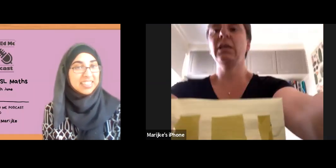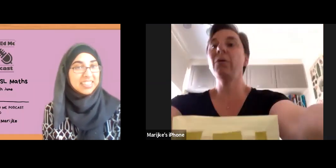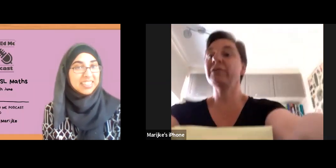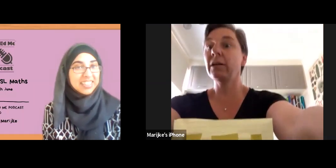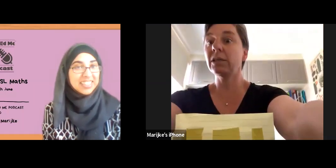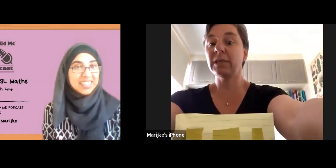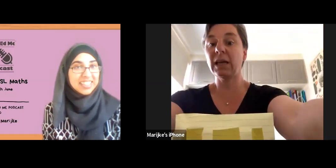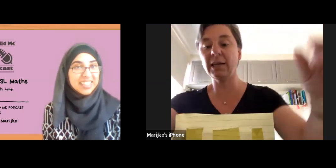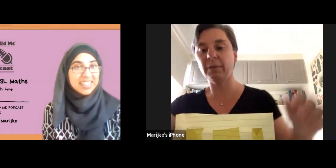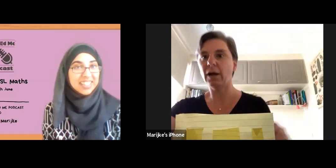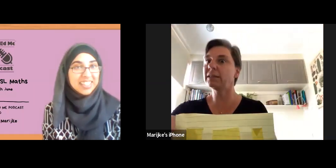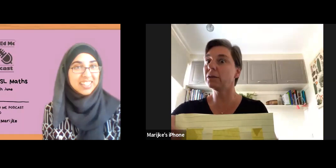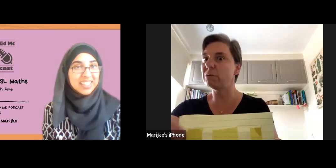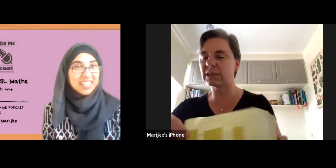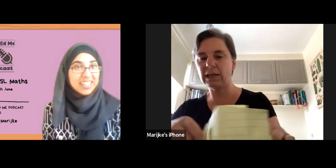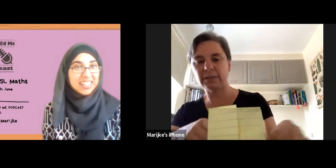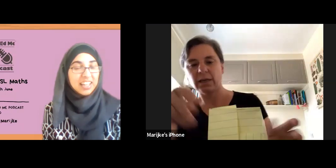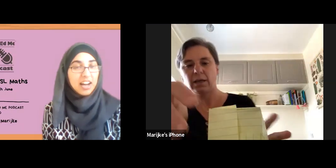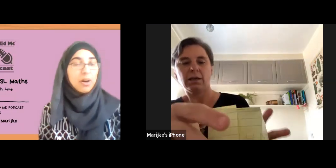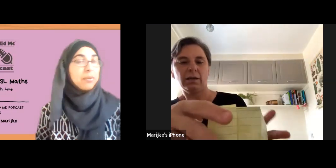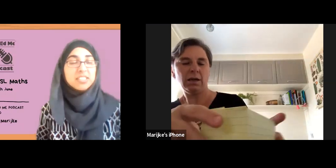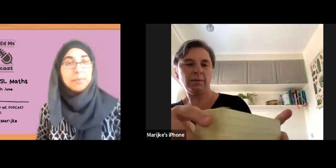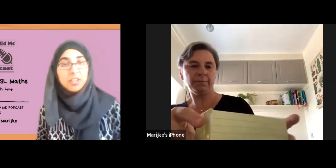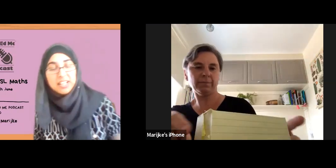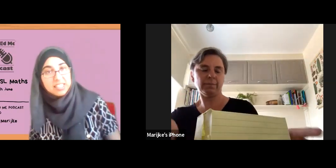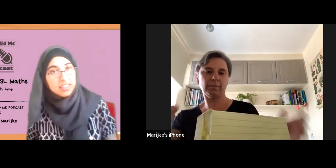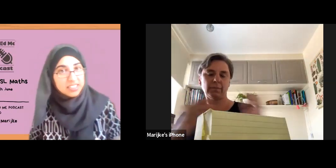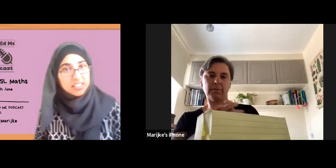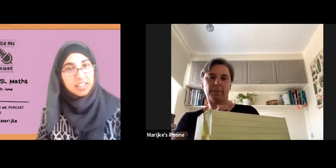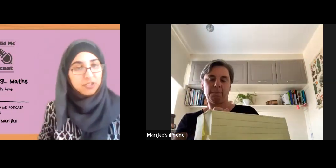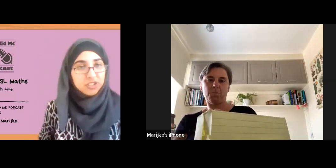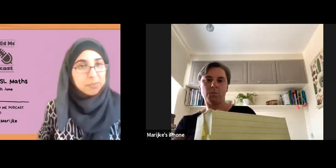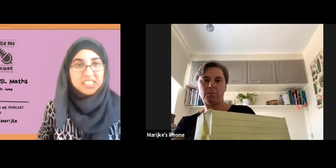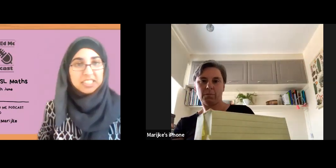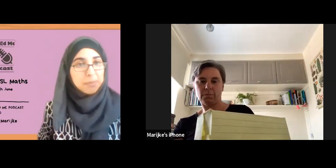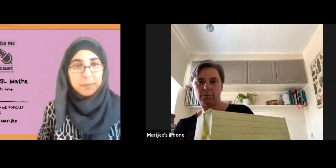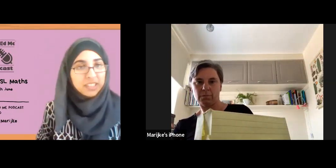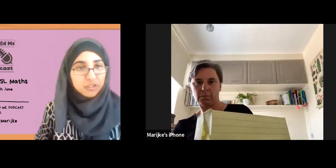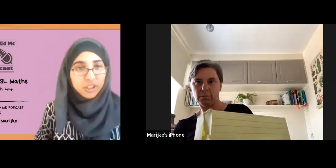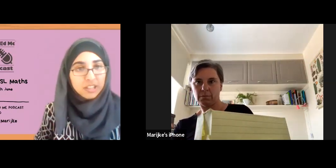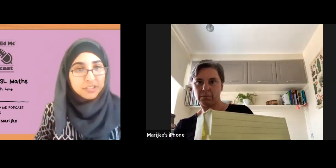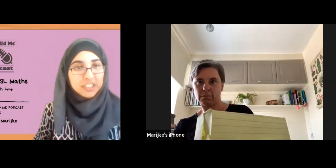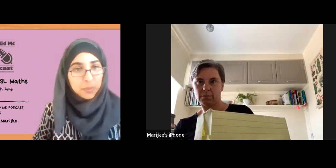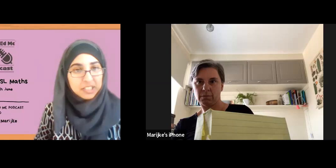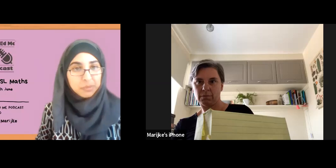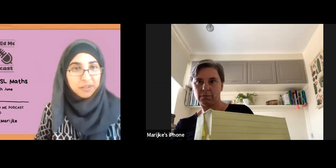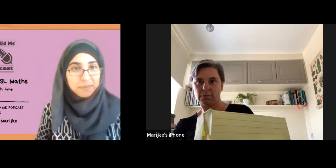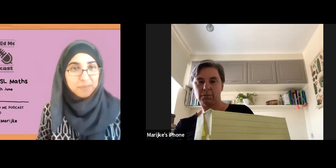Oh, I still got some time. I didn't know it was timed. Oh, I wasn't timing you, but I said that you've just basically spent a minute or two. That was really quick as well. I